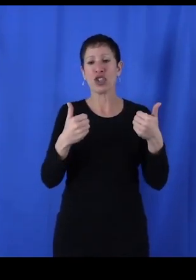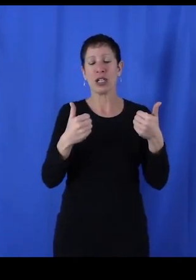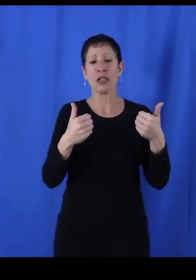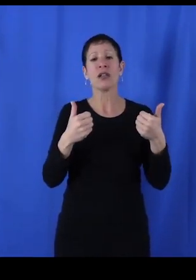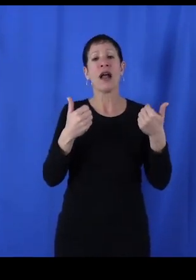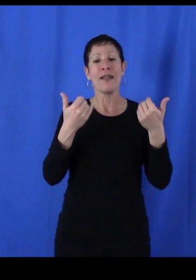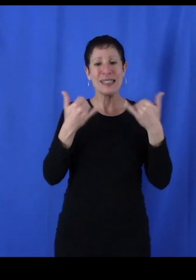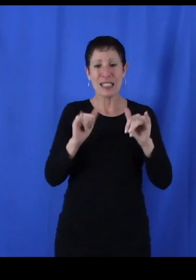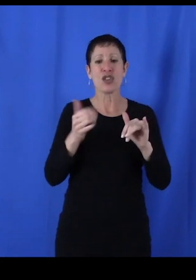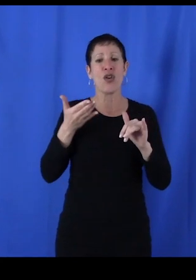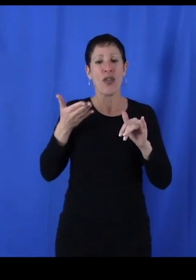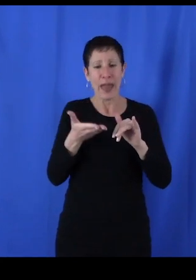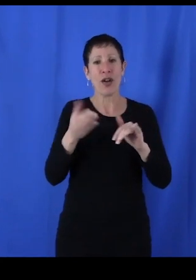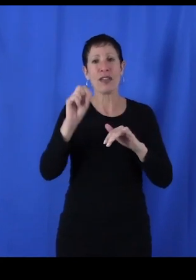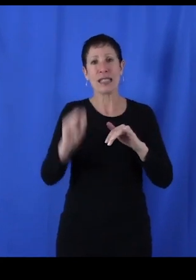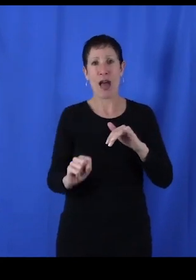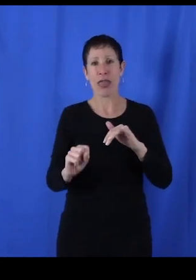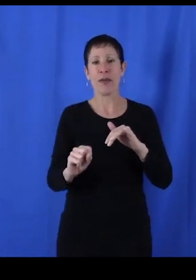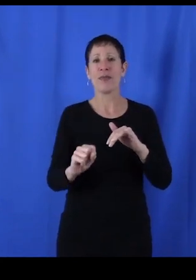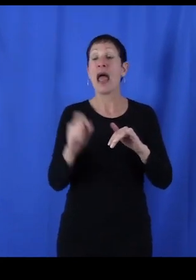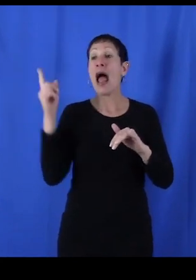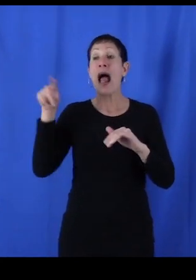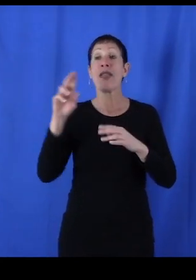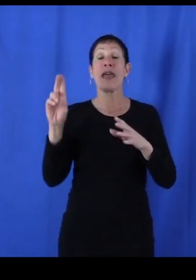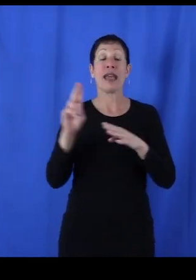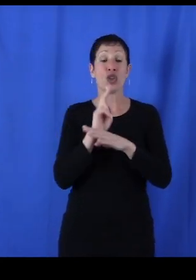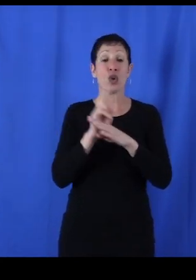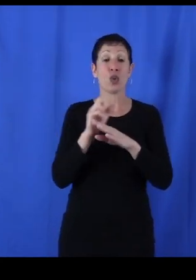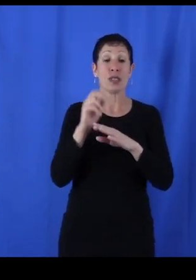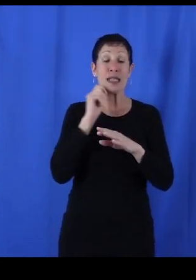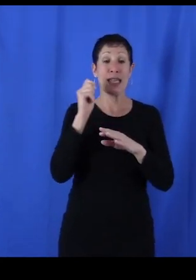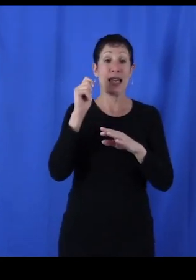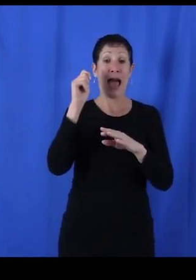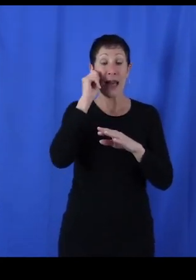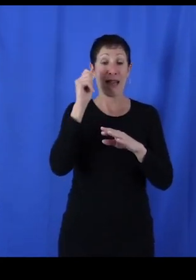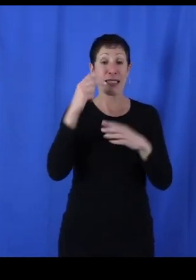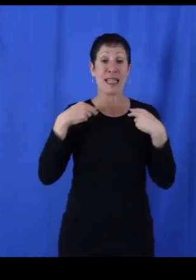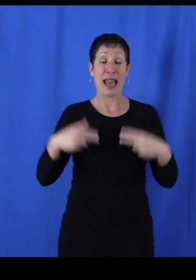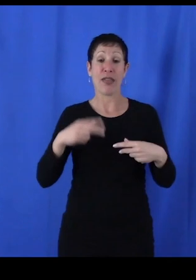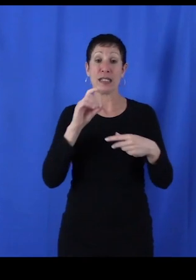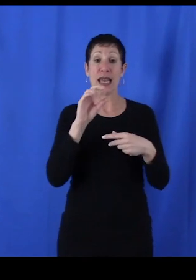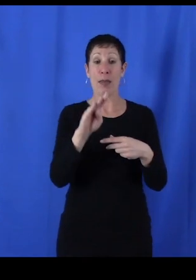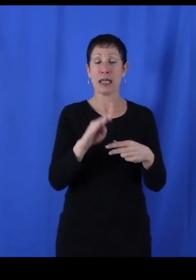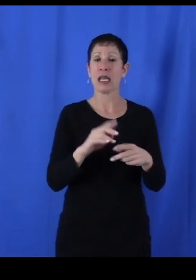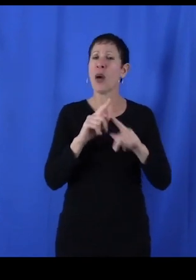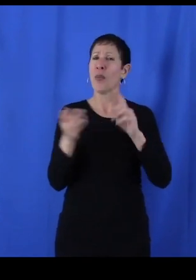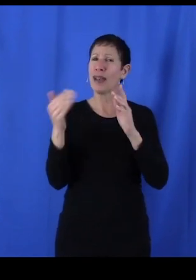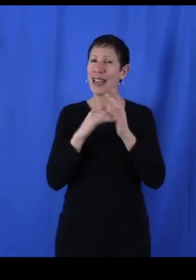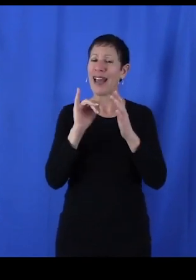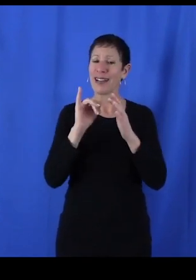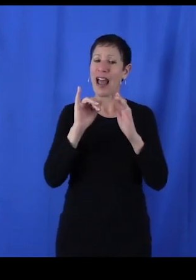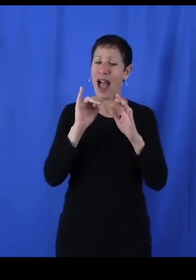Now, the ways they did that was by using the adolescent health database. But again, it was another